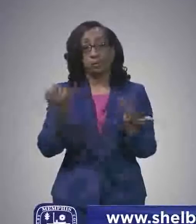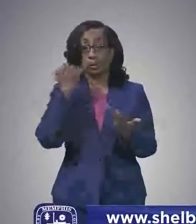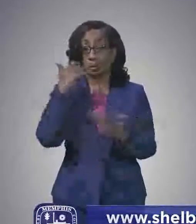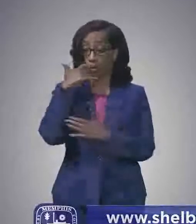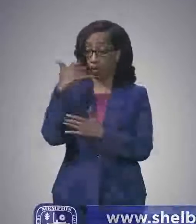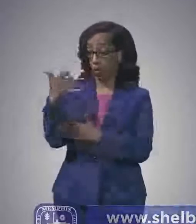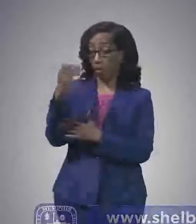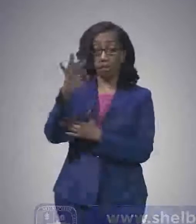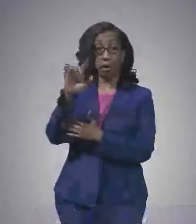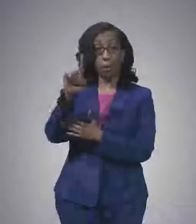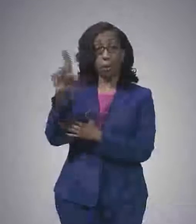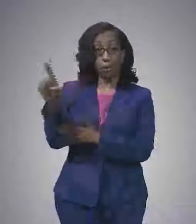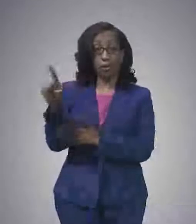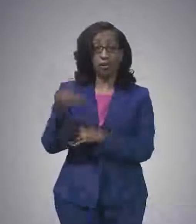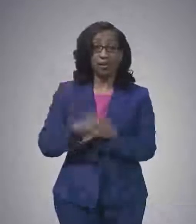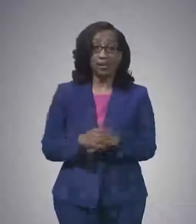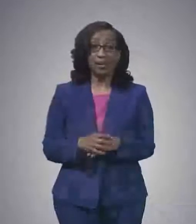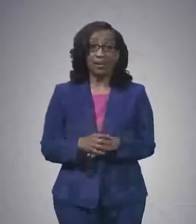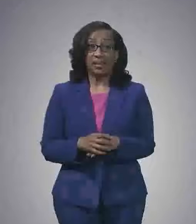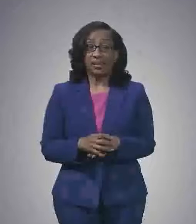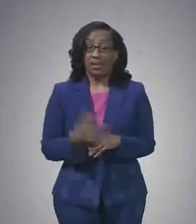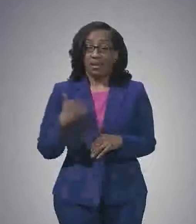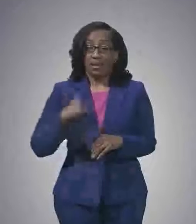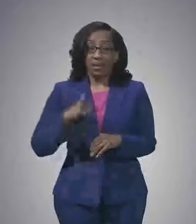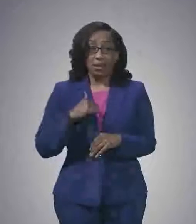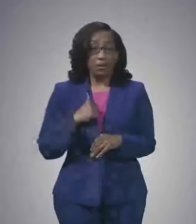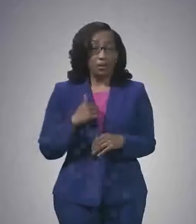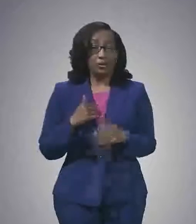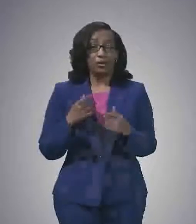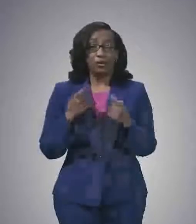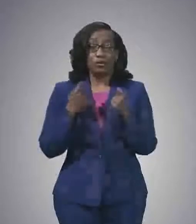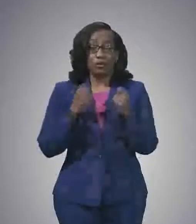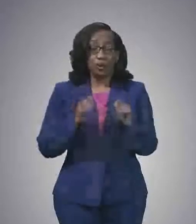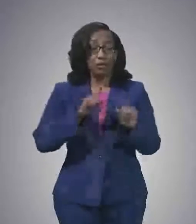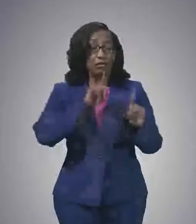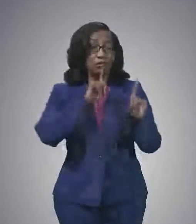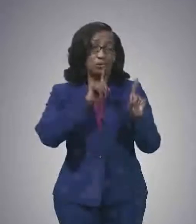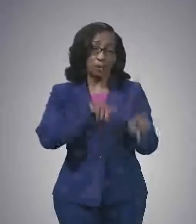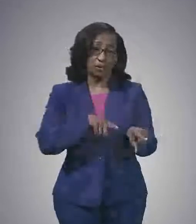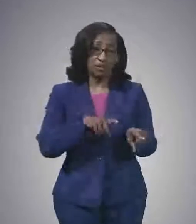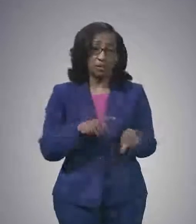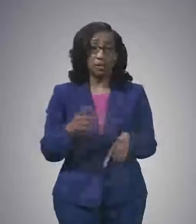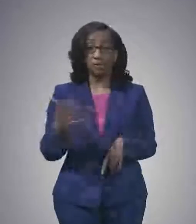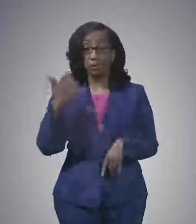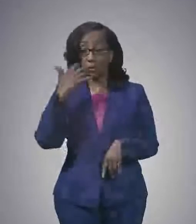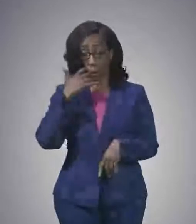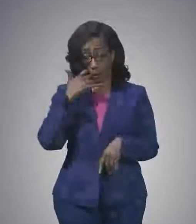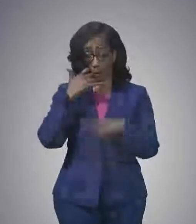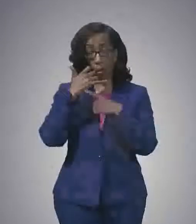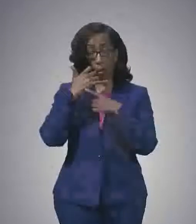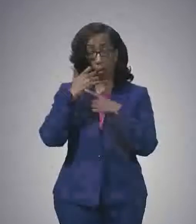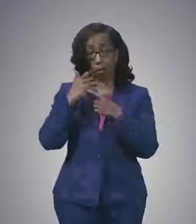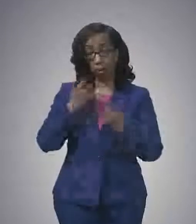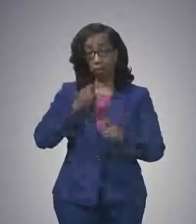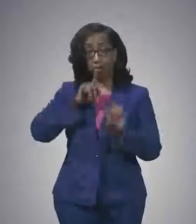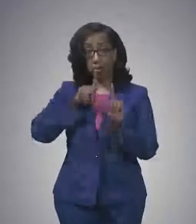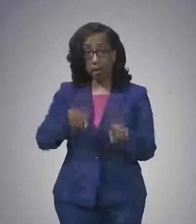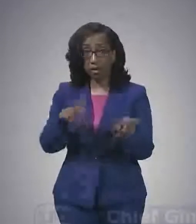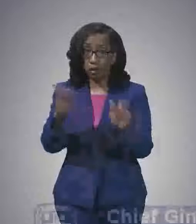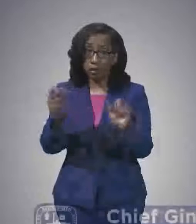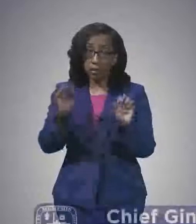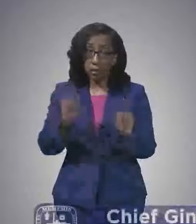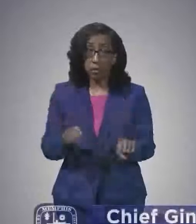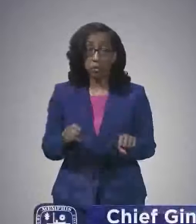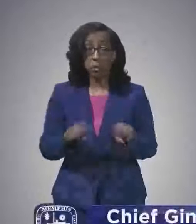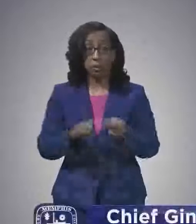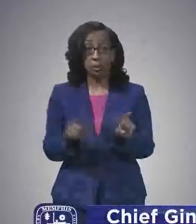911, and we have done a lot of work in the city to make sure that we answered the phones as quickly as possible. If you call 911, you are